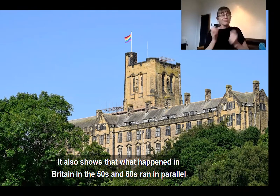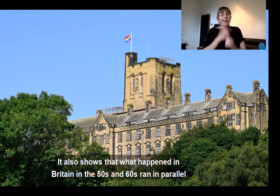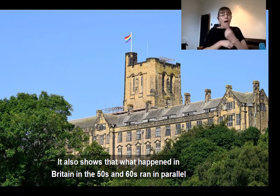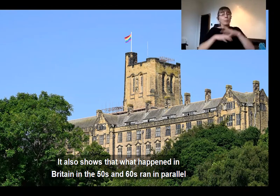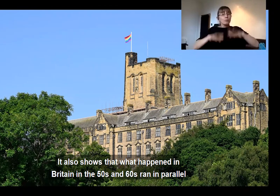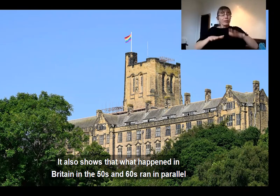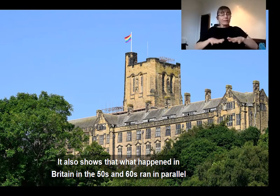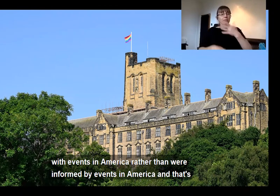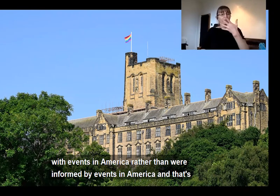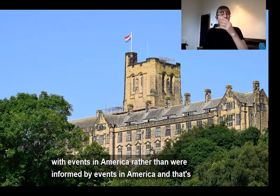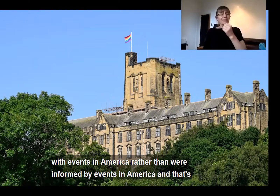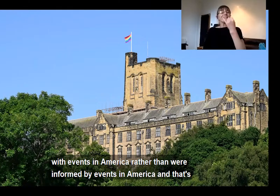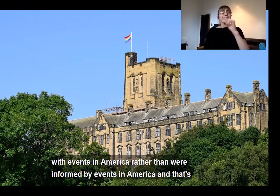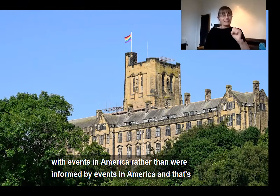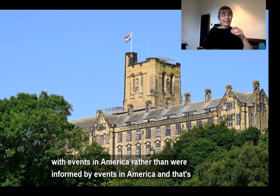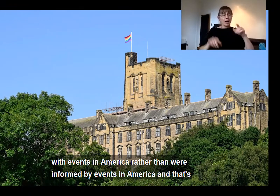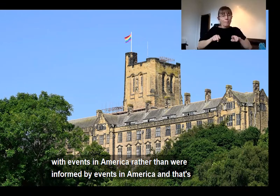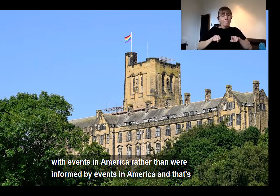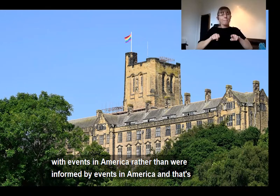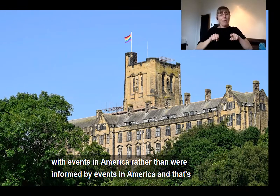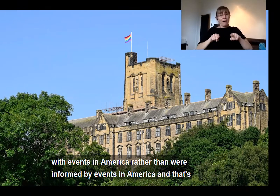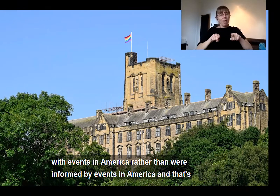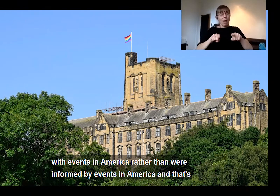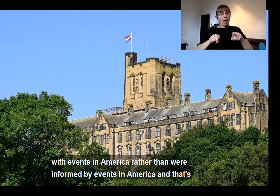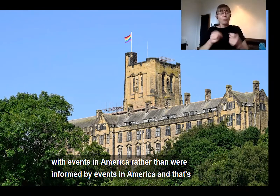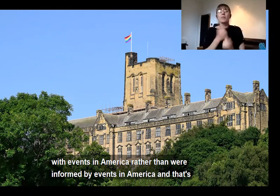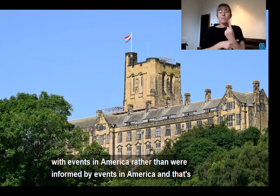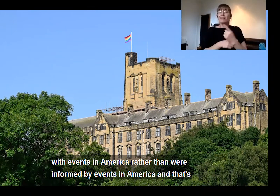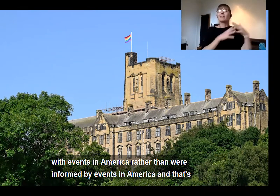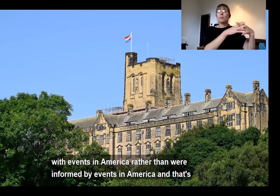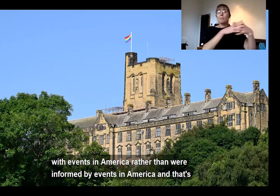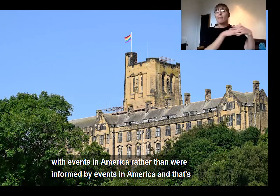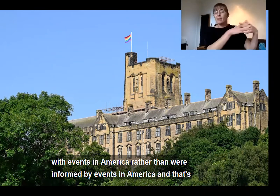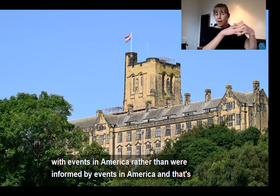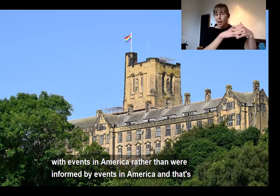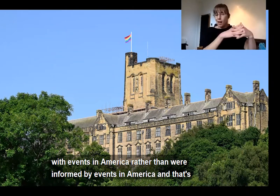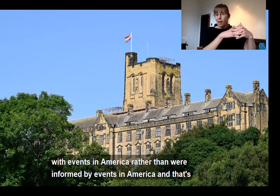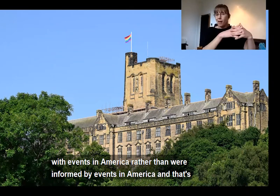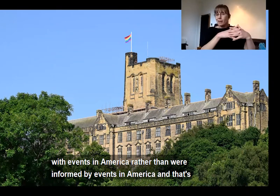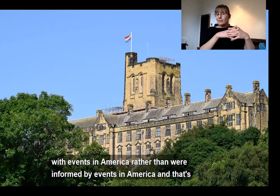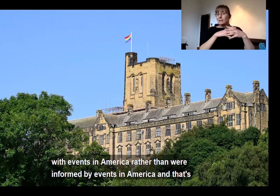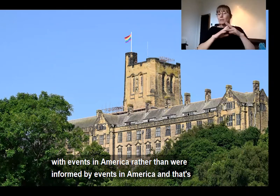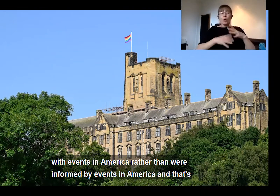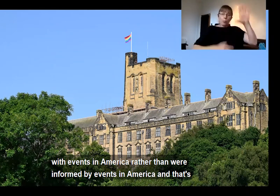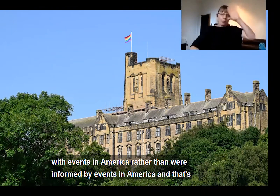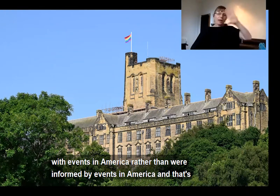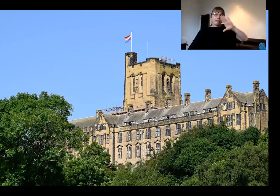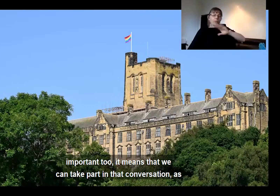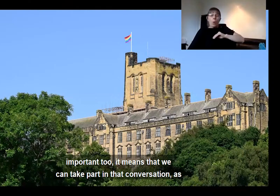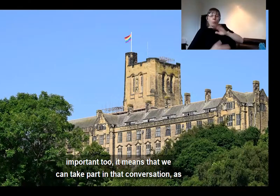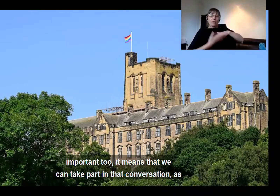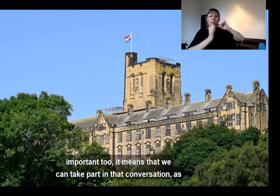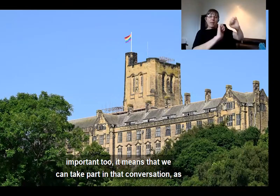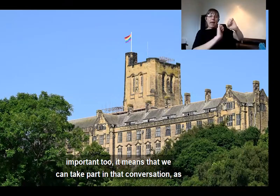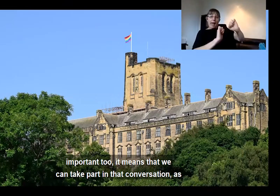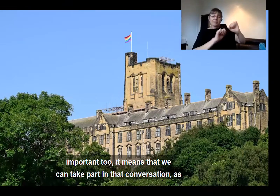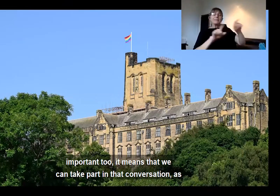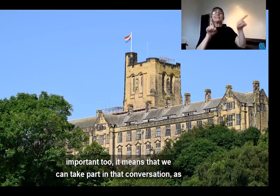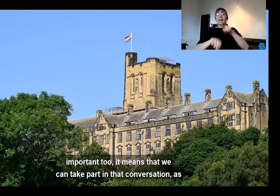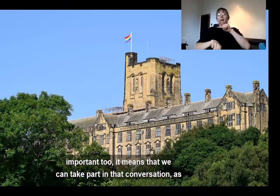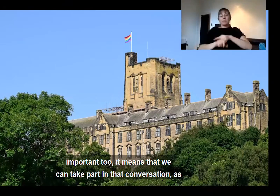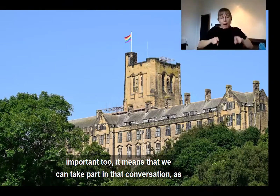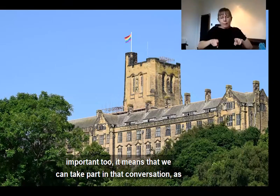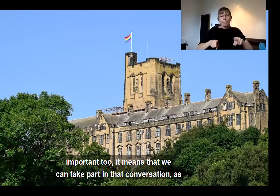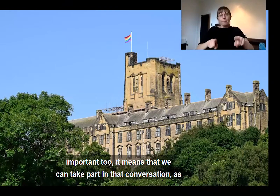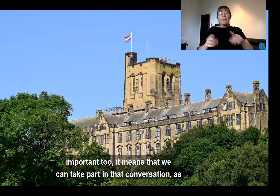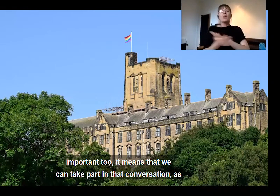and 60s ran in parallel with events in America rather than were informed by events in America. And that's important too. It means that